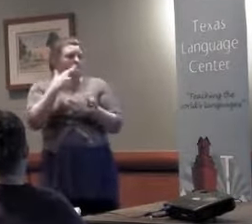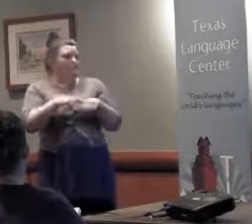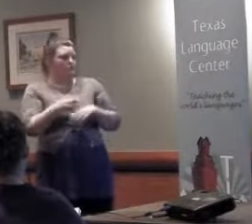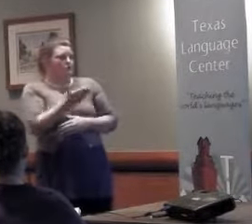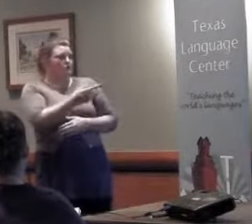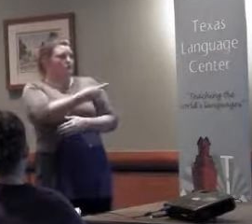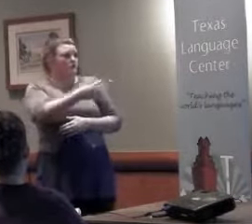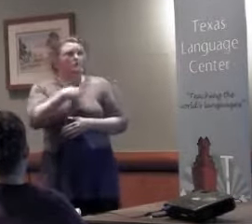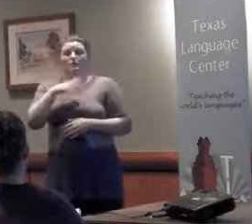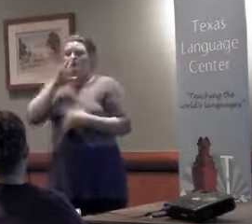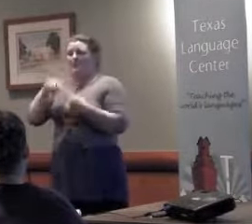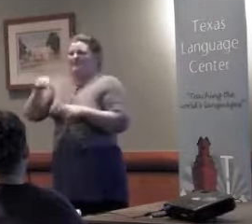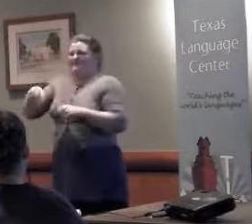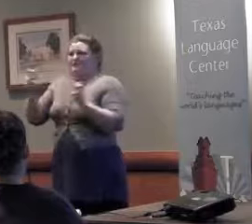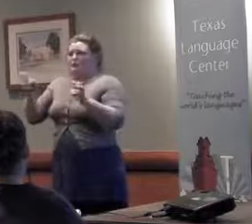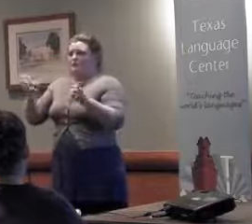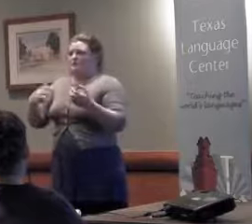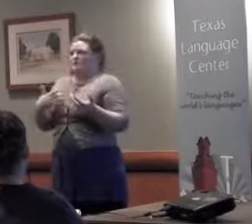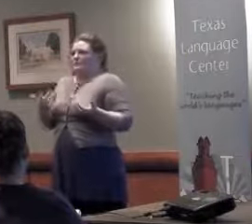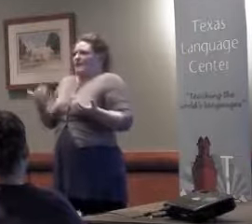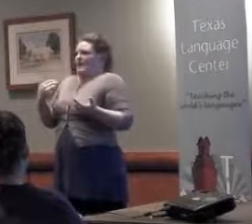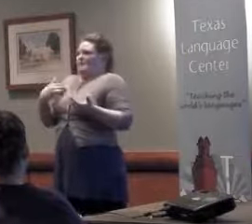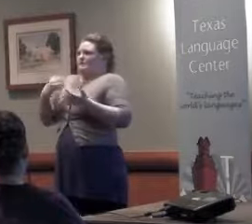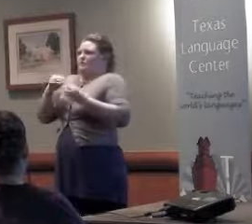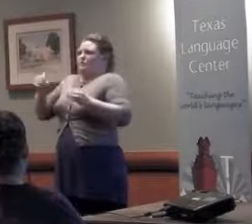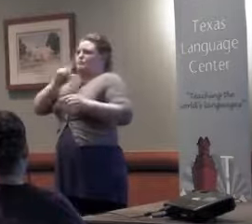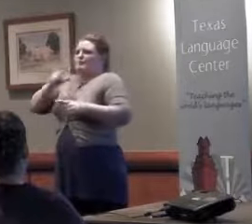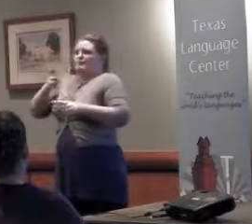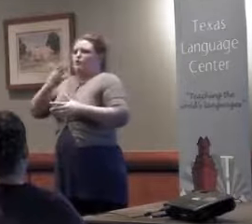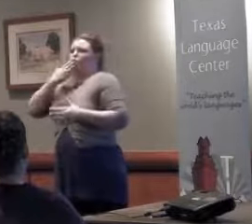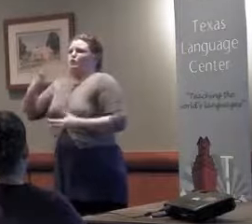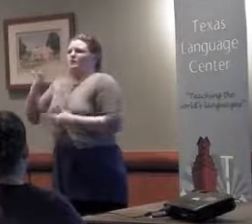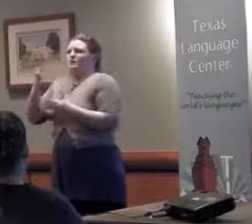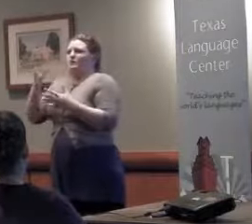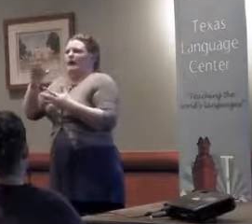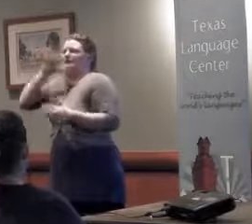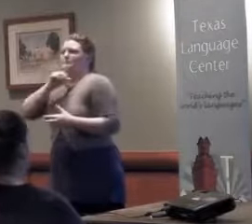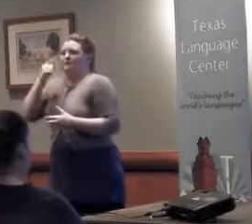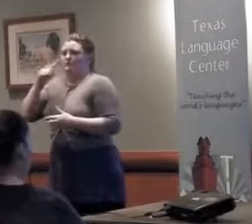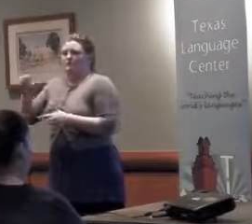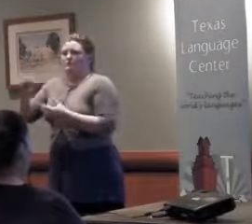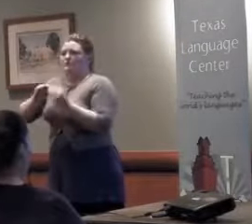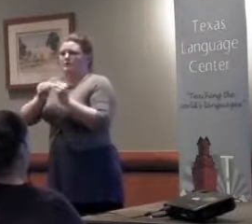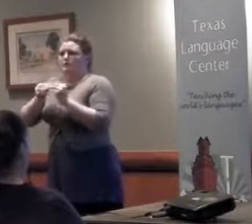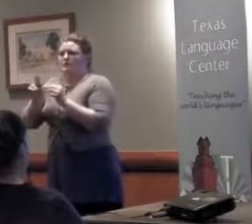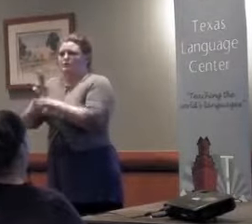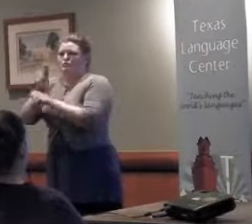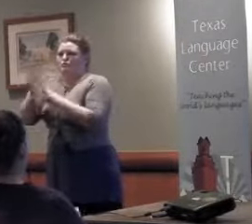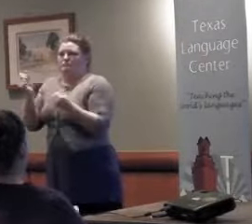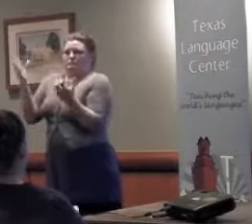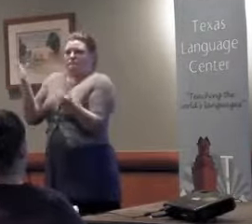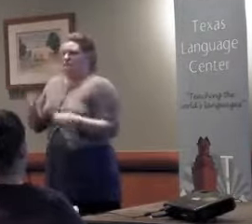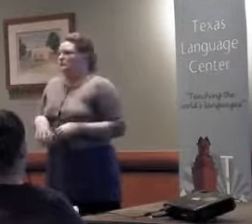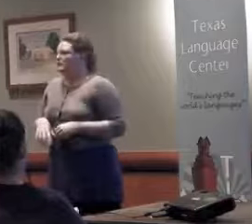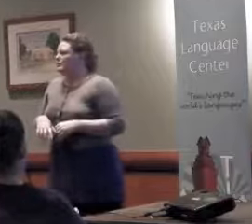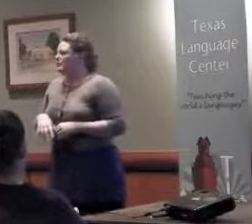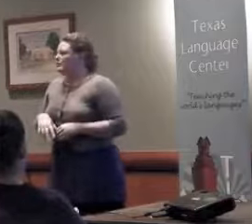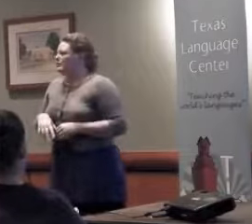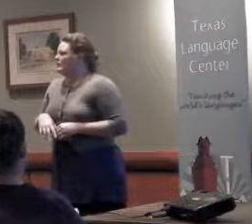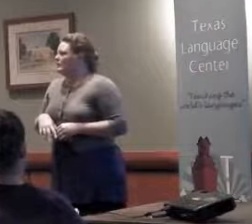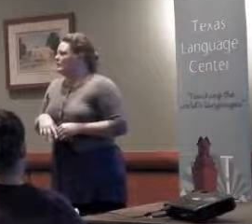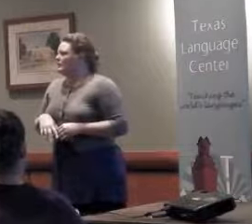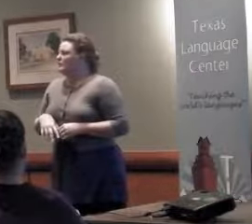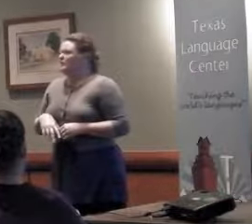it talks about this very issue about not having a really reliable estimate of the number of users. Likewise, we don't really have